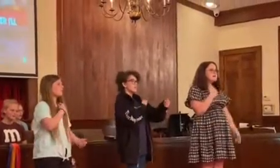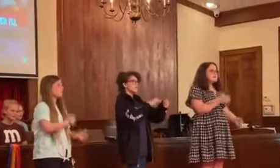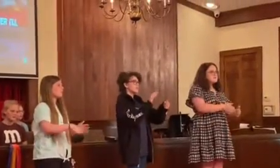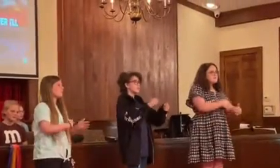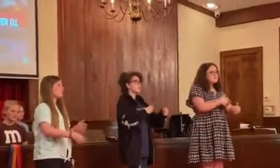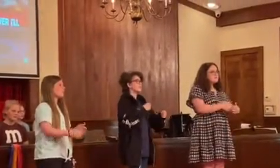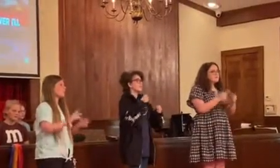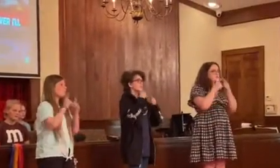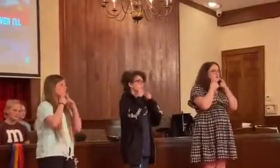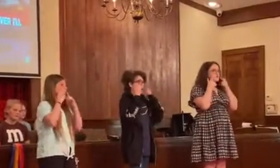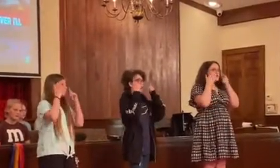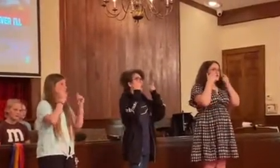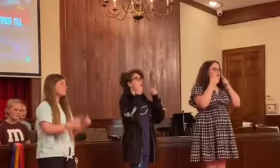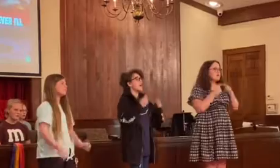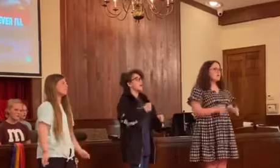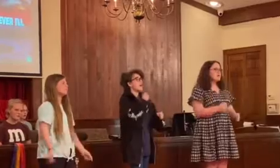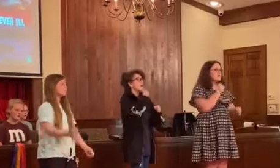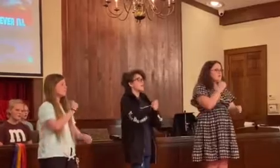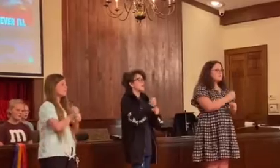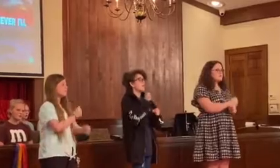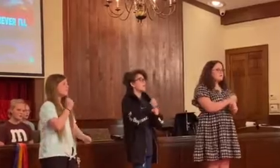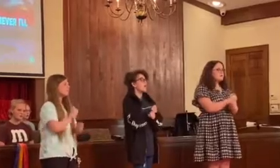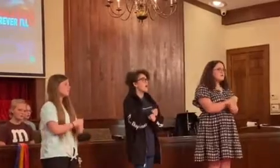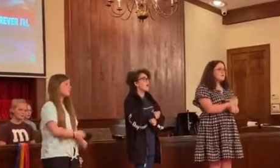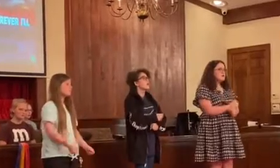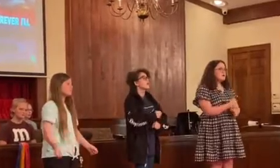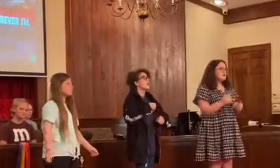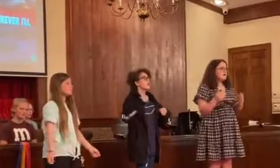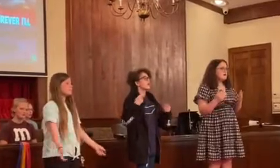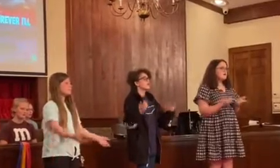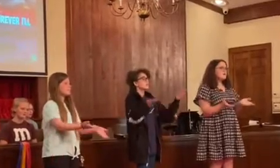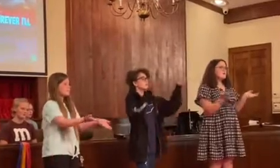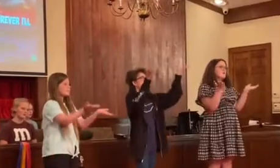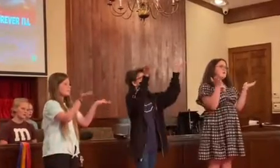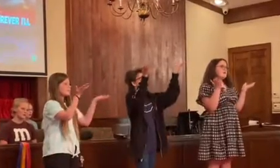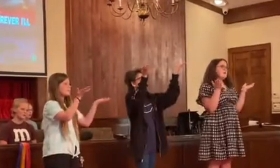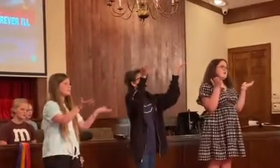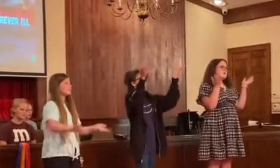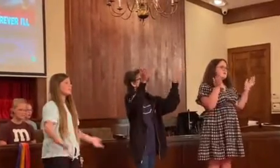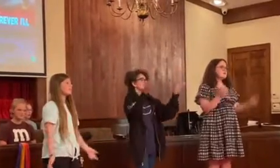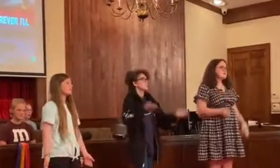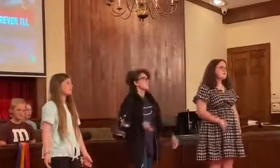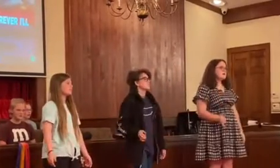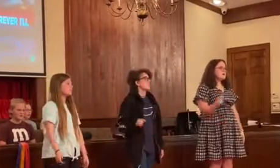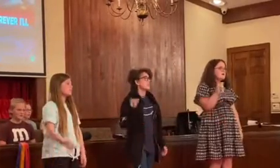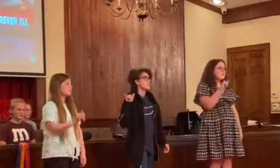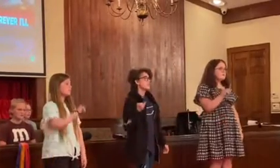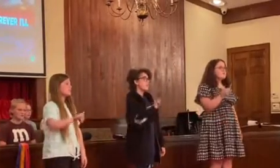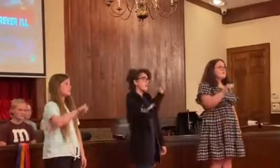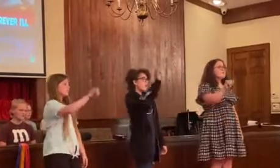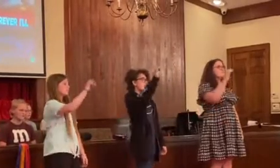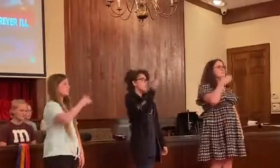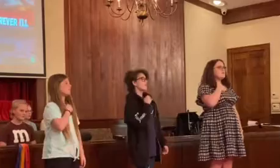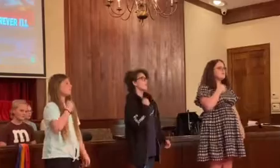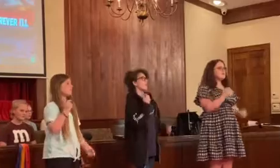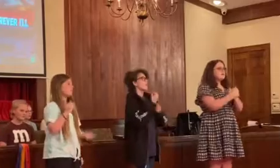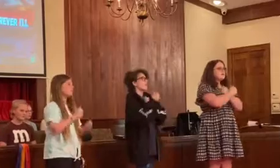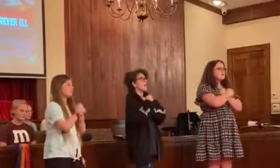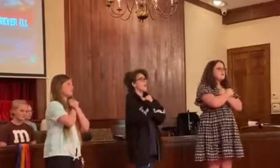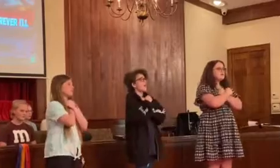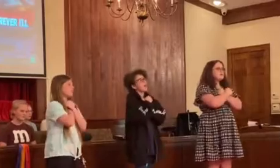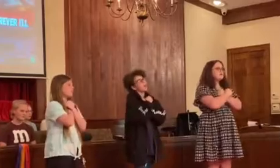I sing for joy at the work of your hands. Forever